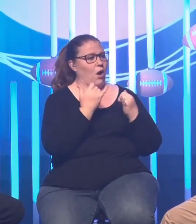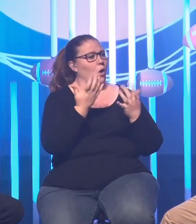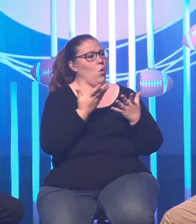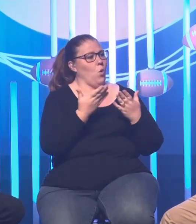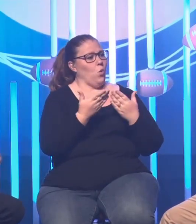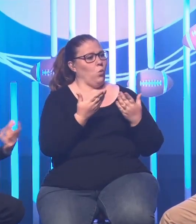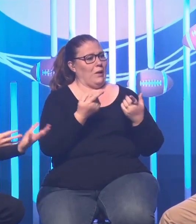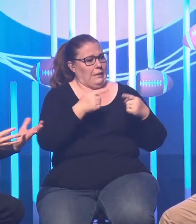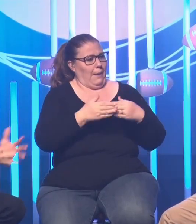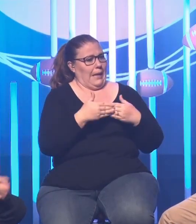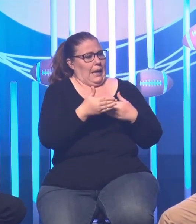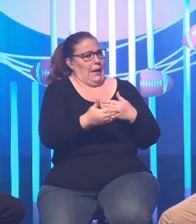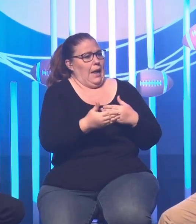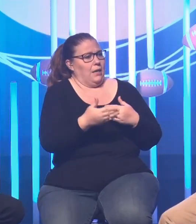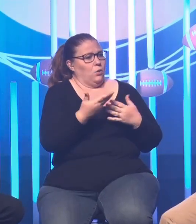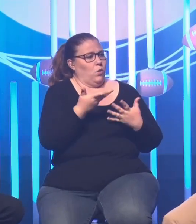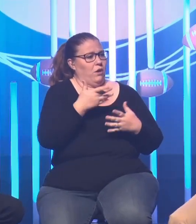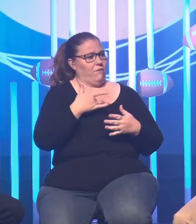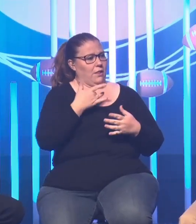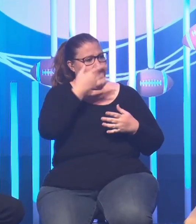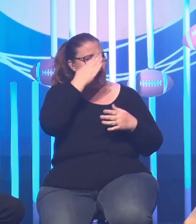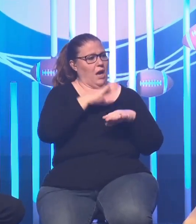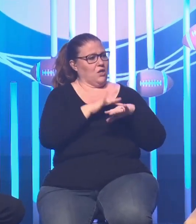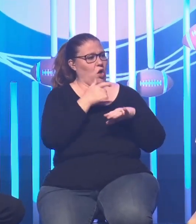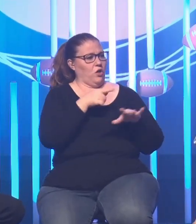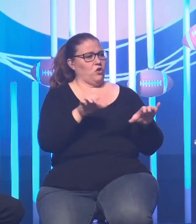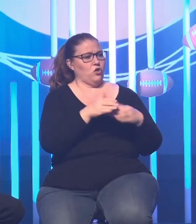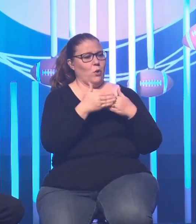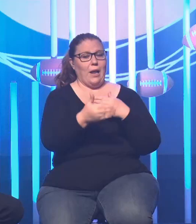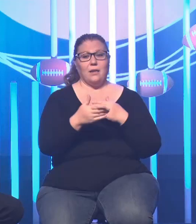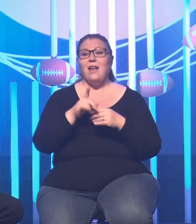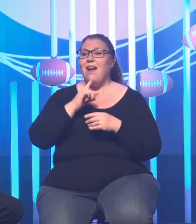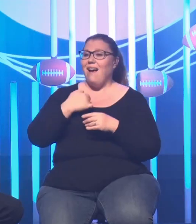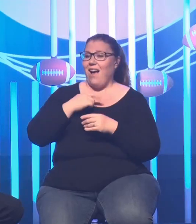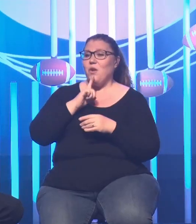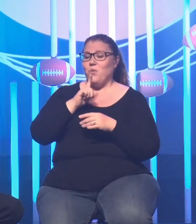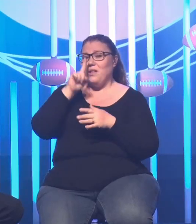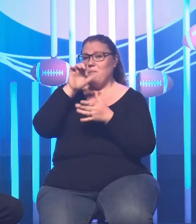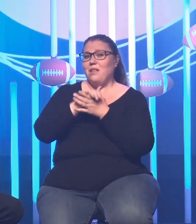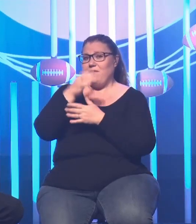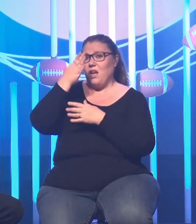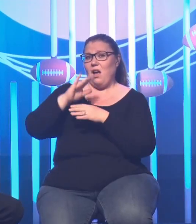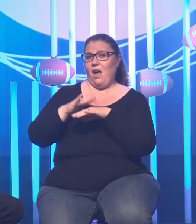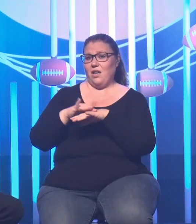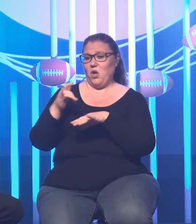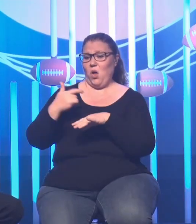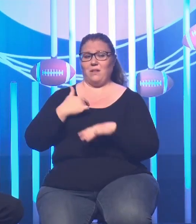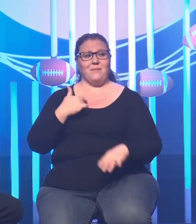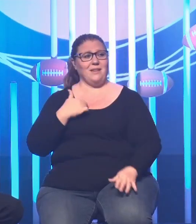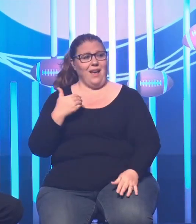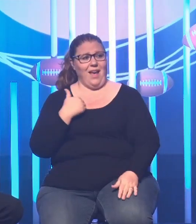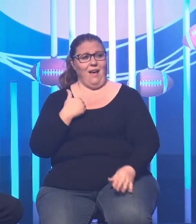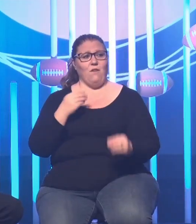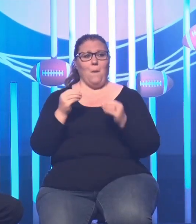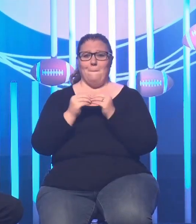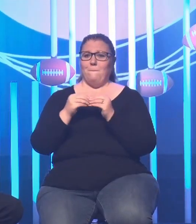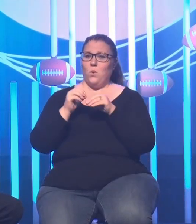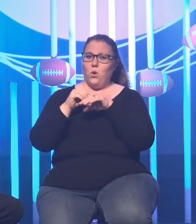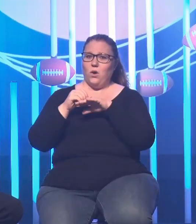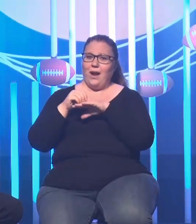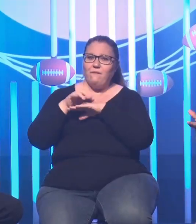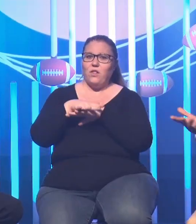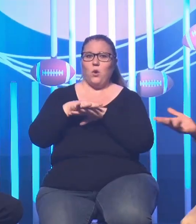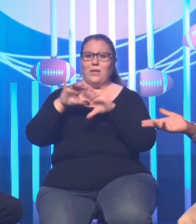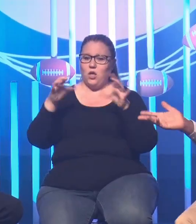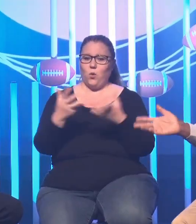God's doing, calling you to next? Yes, you know what? I really do believe that God is calling me to have more influence around the